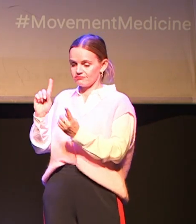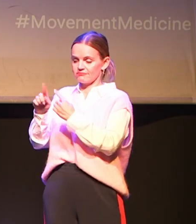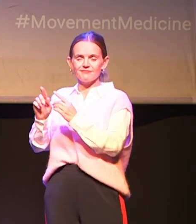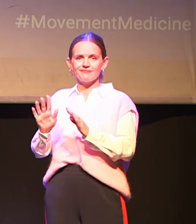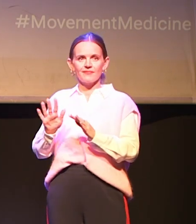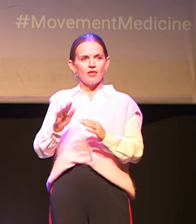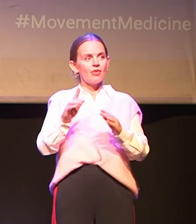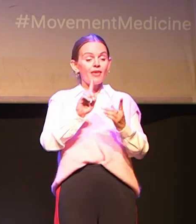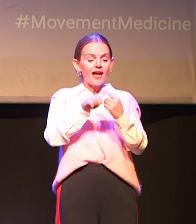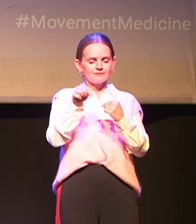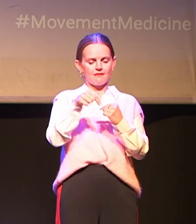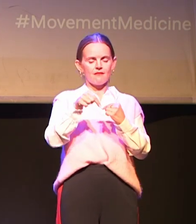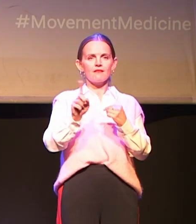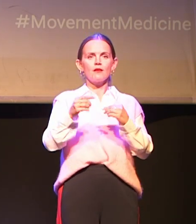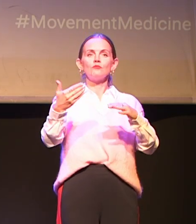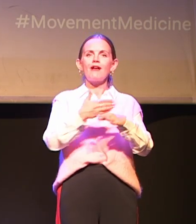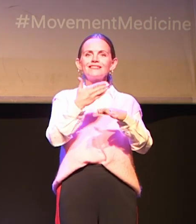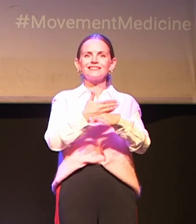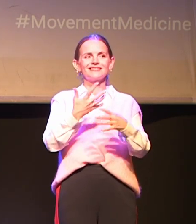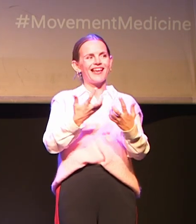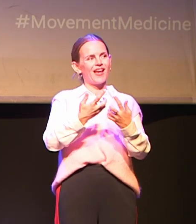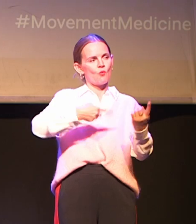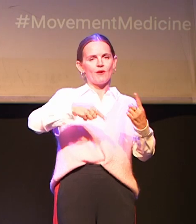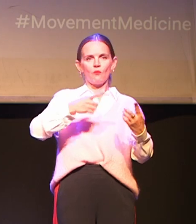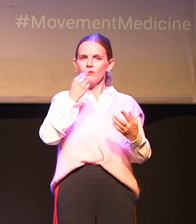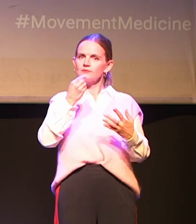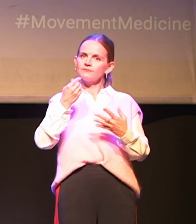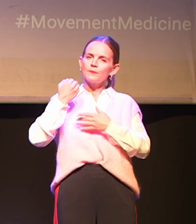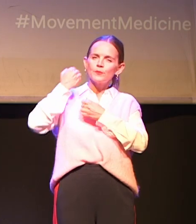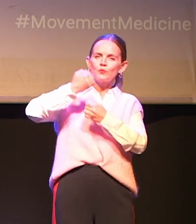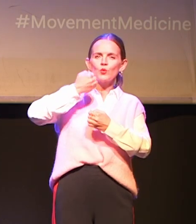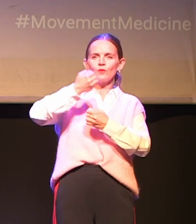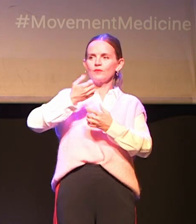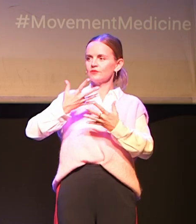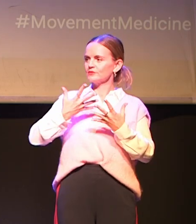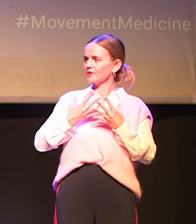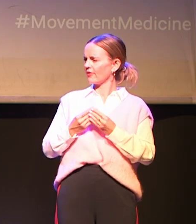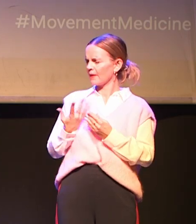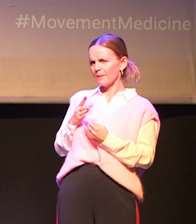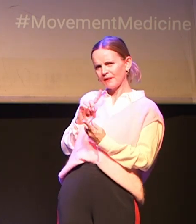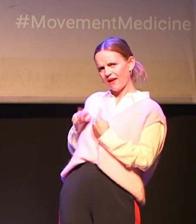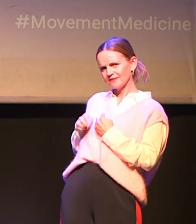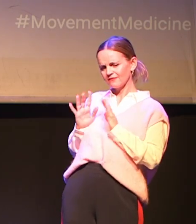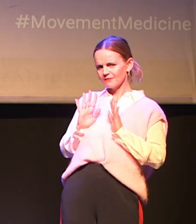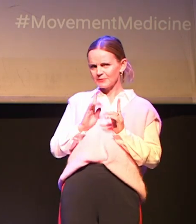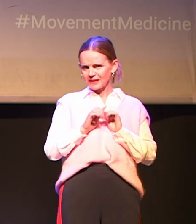be how we move together. That's where the answer will be. Did I answer your question? Did I touch on